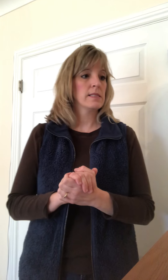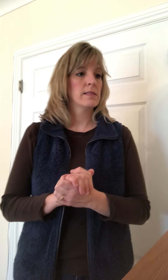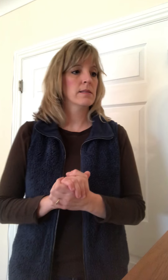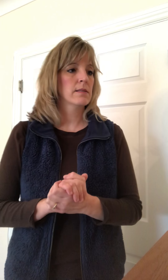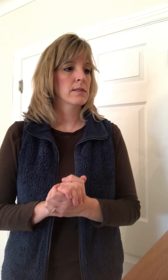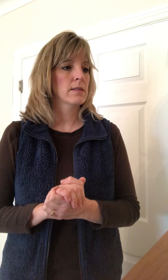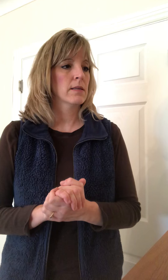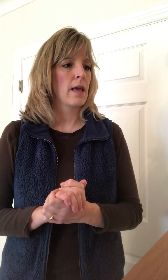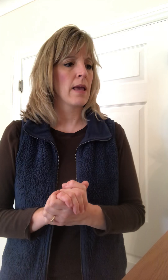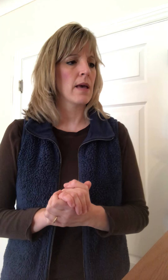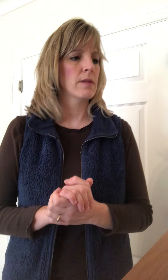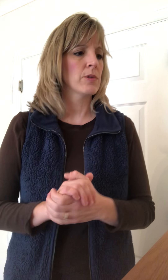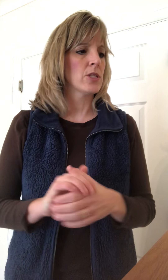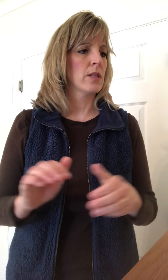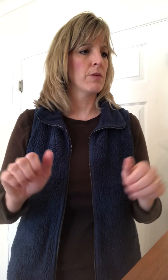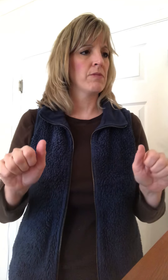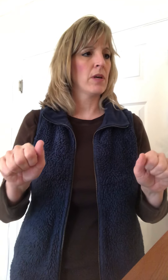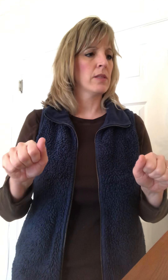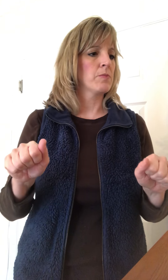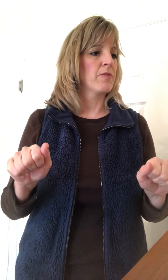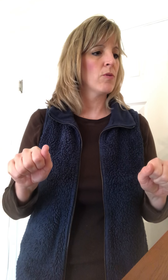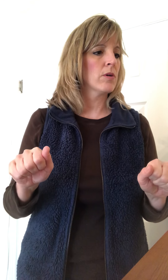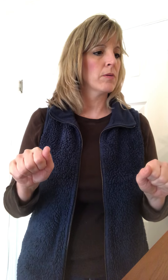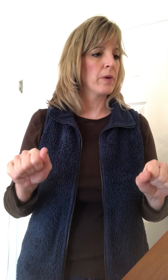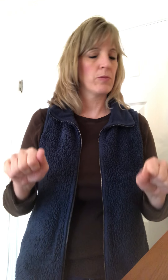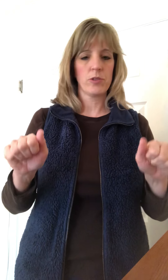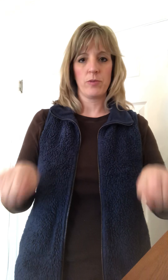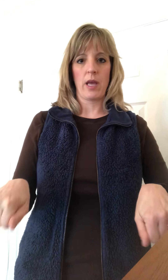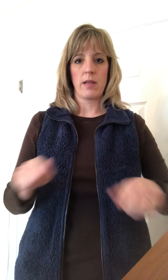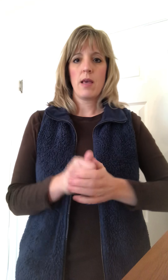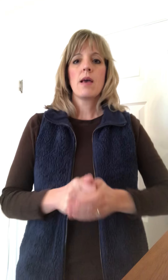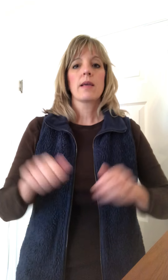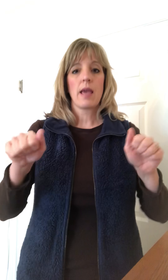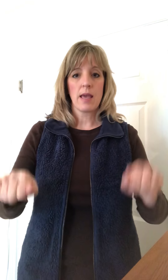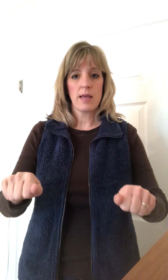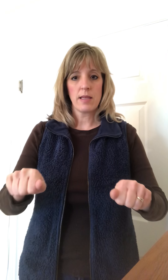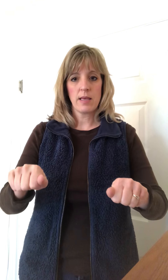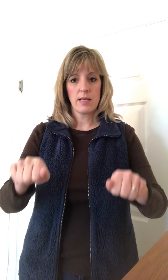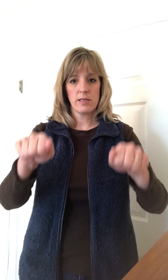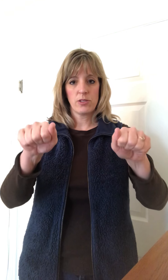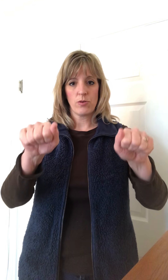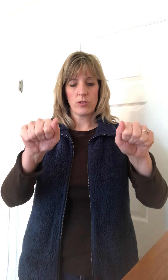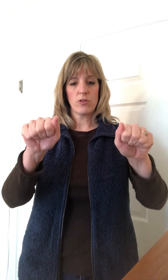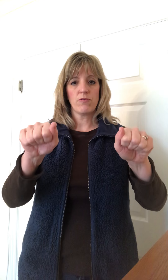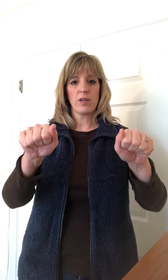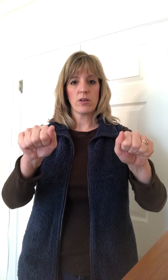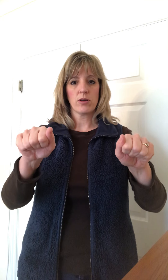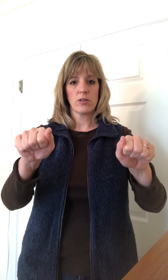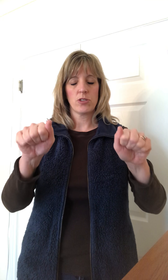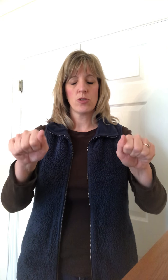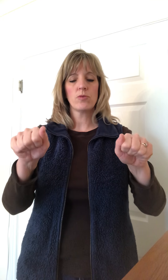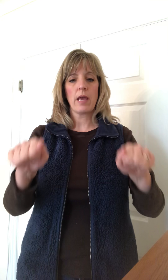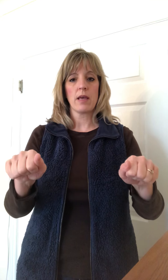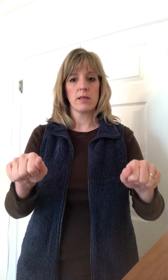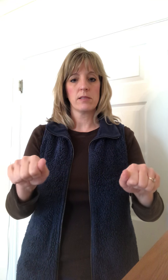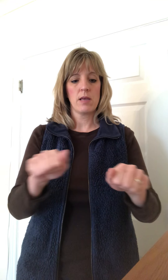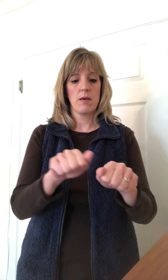is can, which I think we've done this before, but we'll do it again. Can is your two hands,